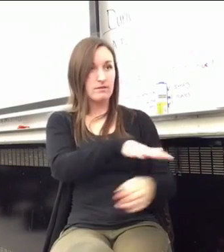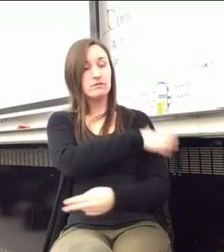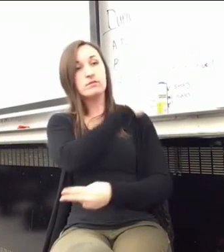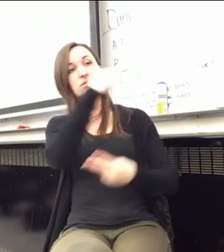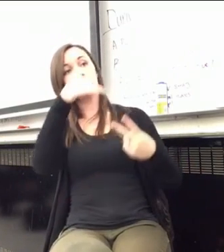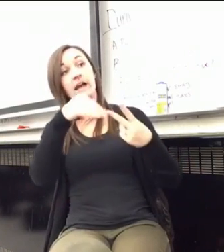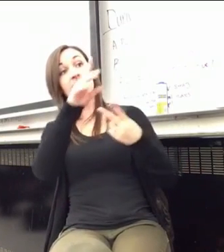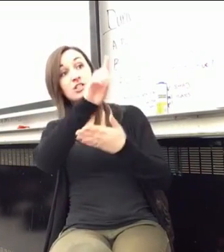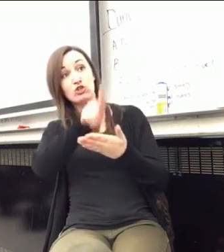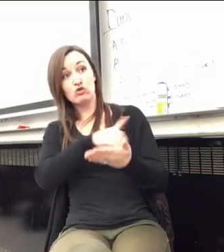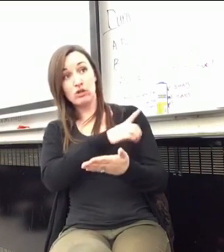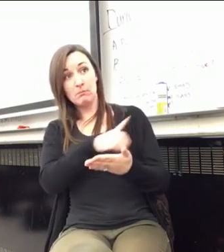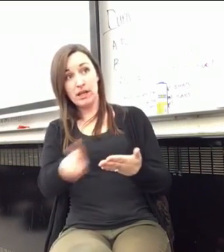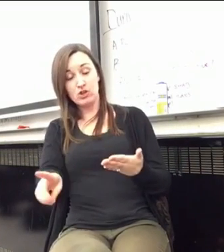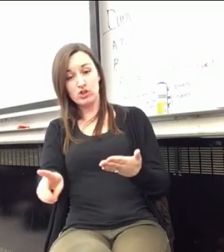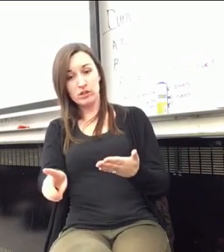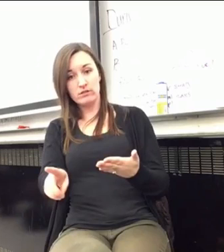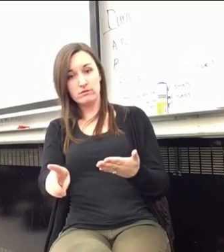discrimination